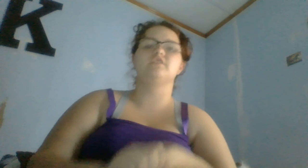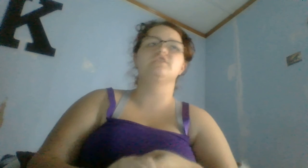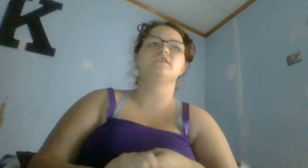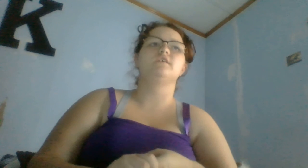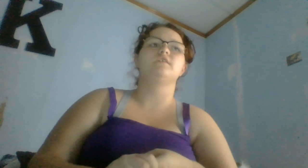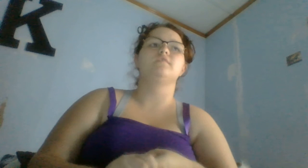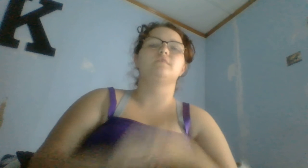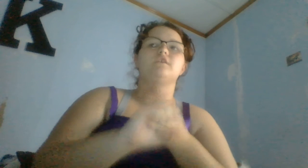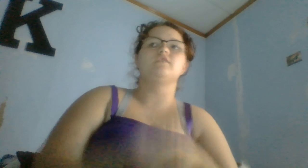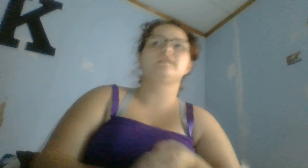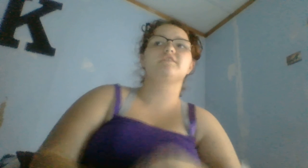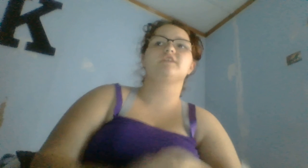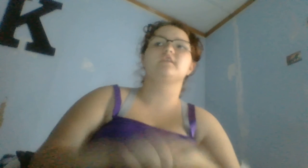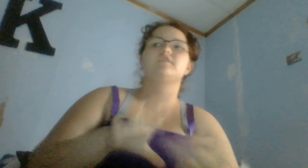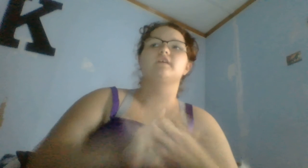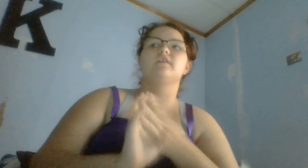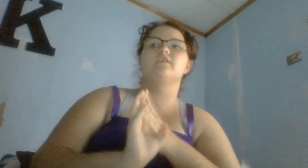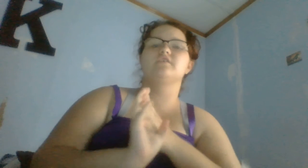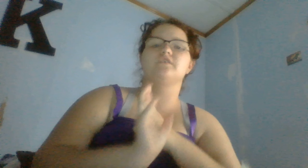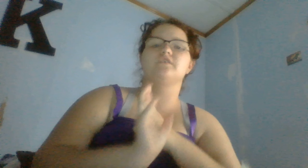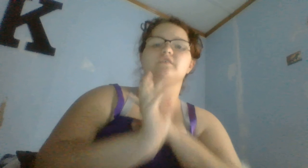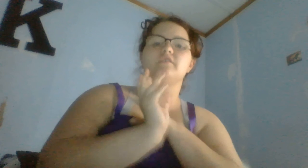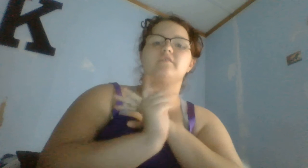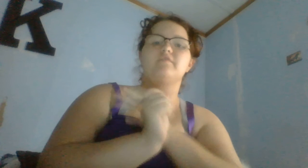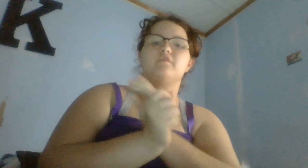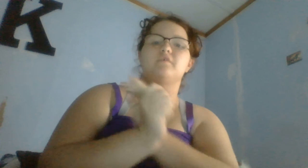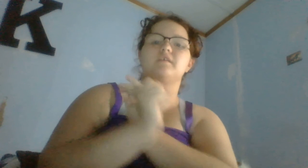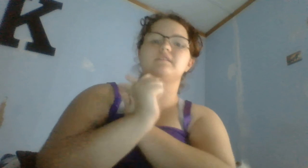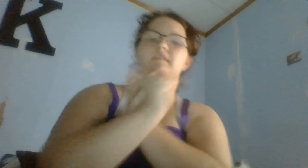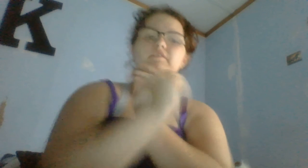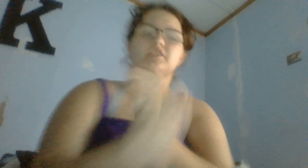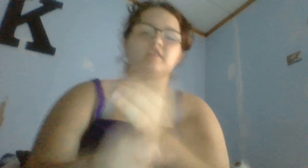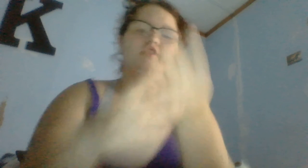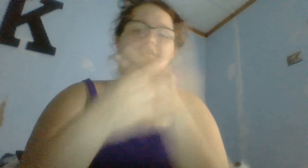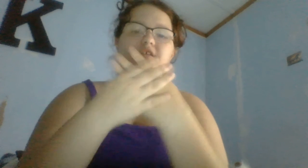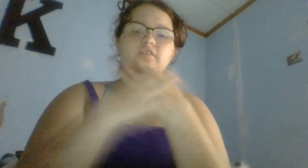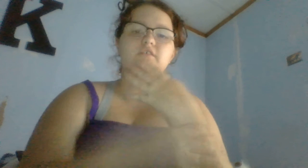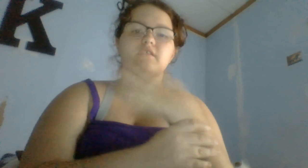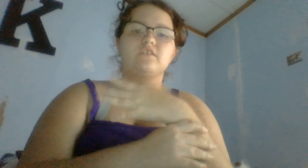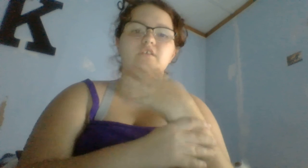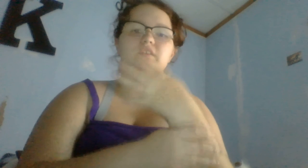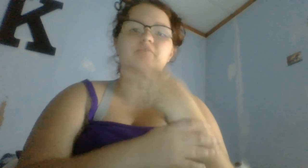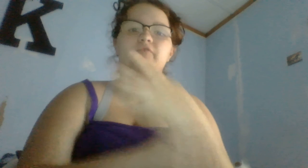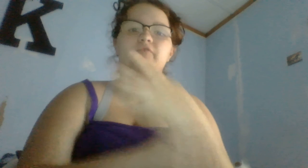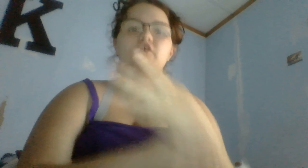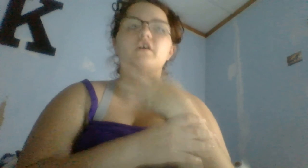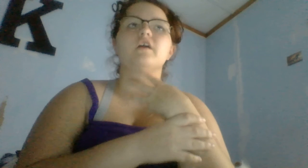one dollar savings challenge and also the coin savings challenge so there's so there's four